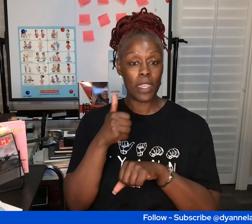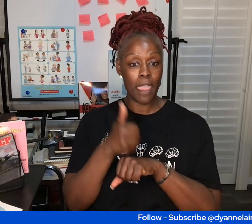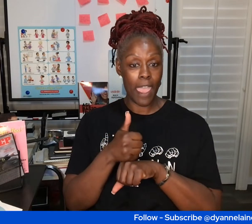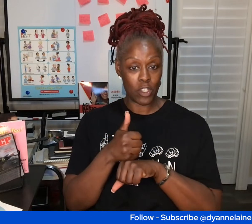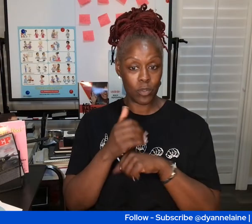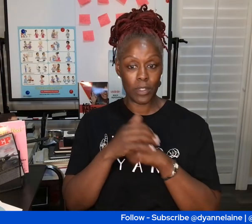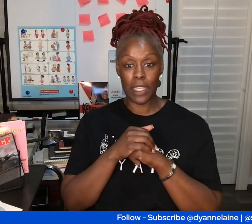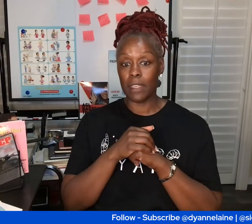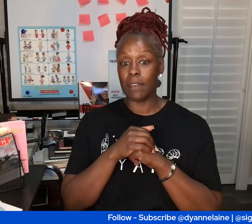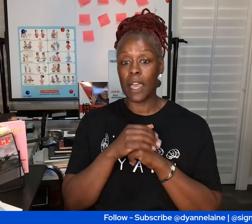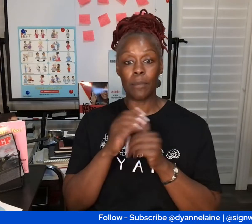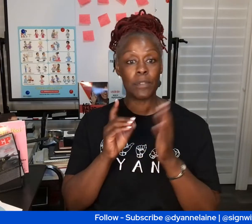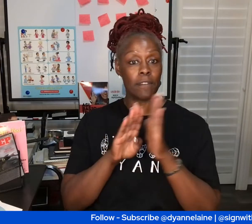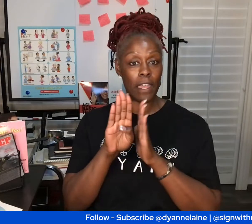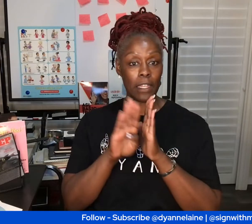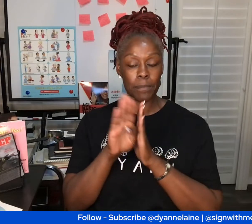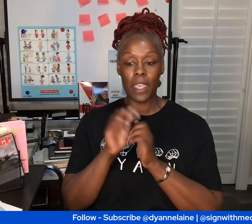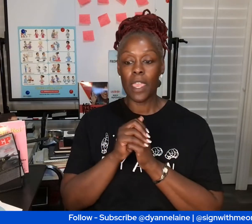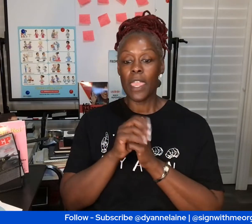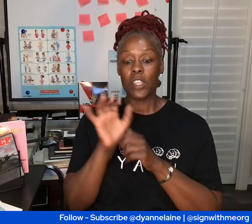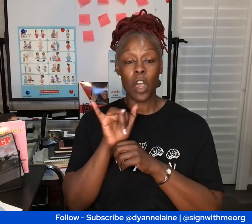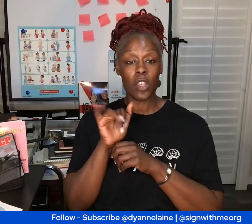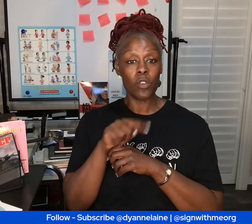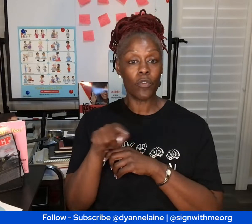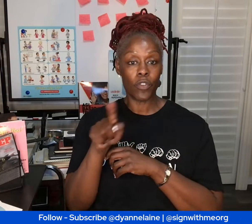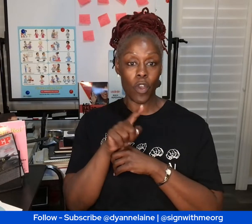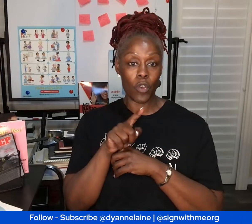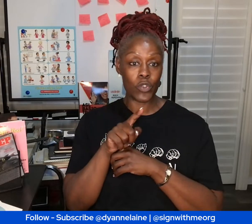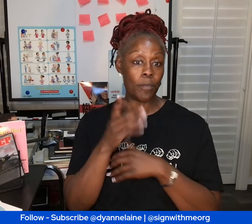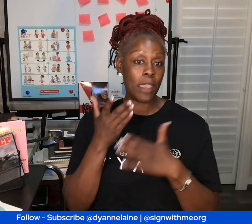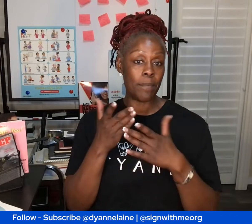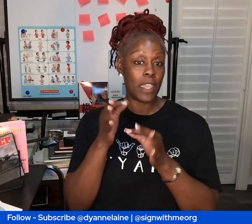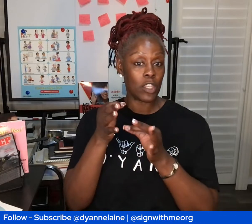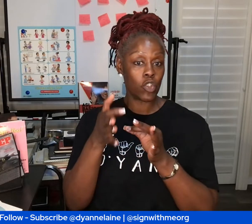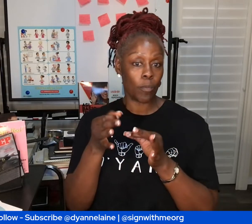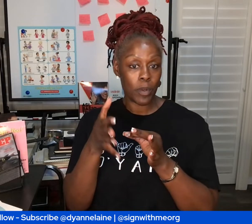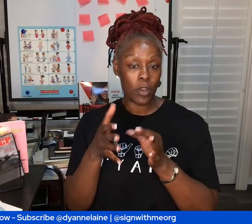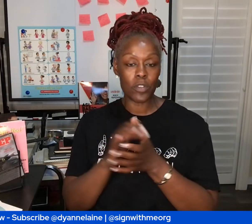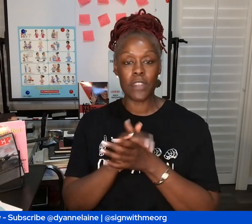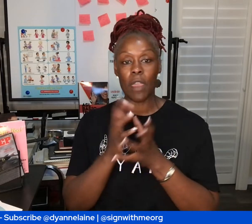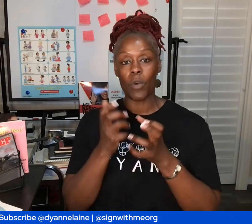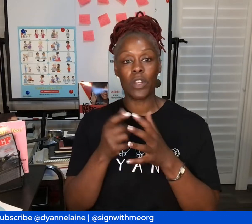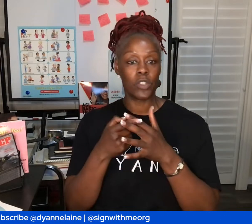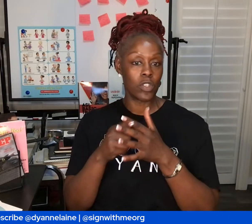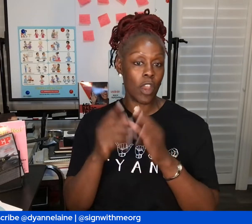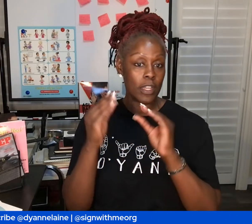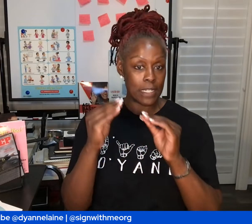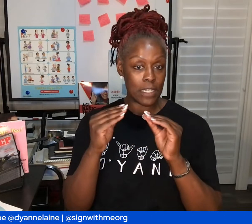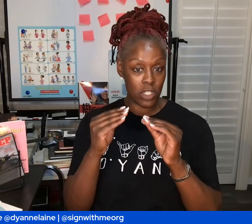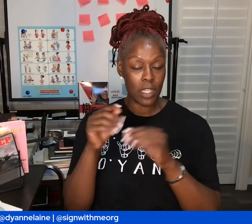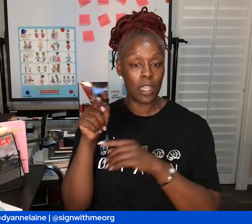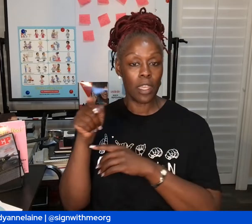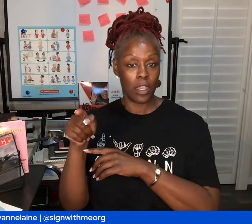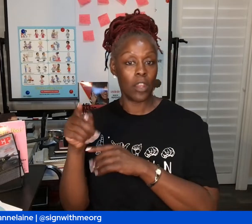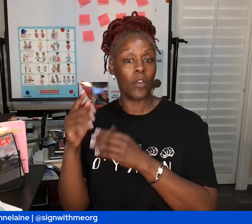we actually developed. It's also for those who may be interpreters that want to start teaching, in